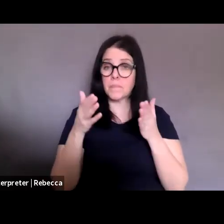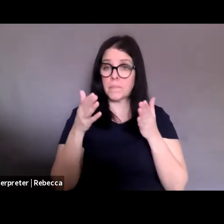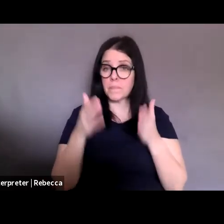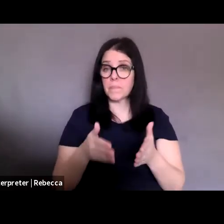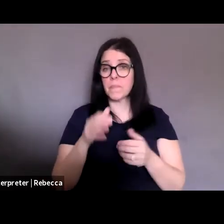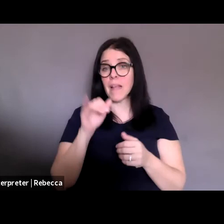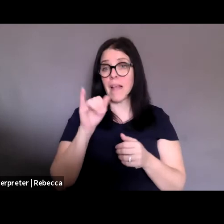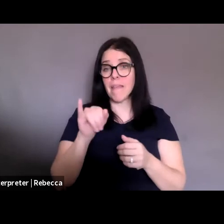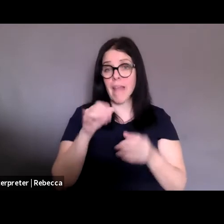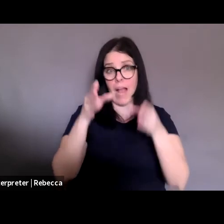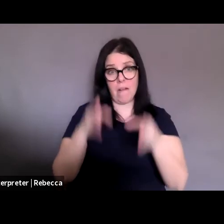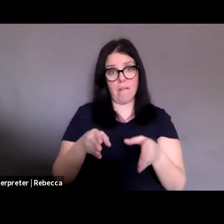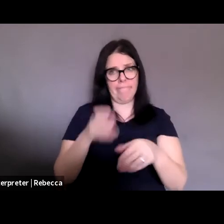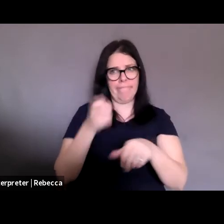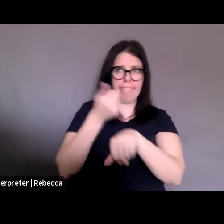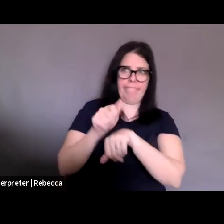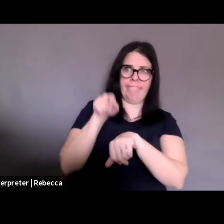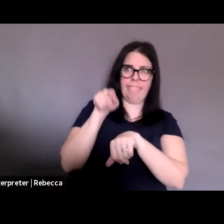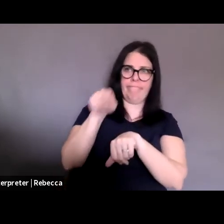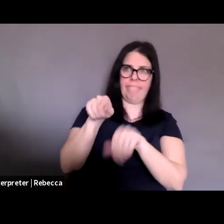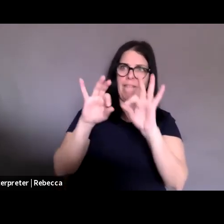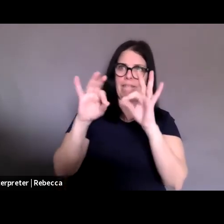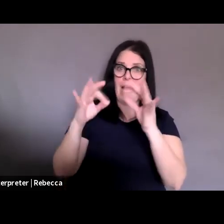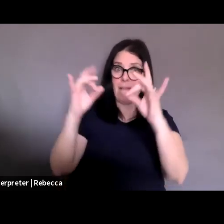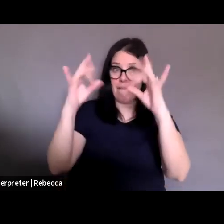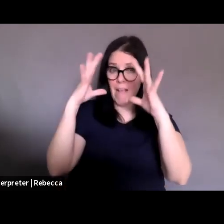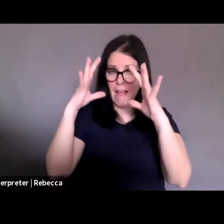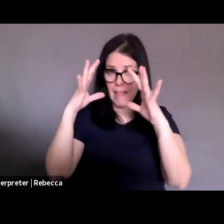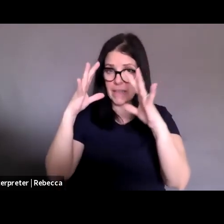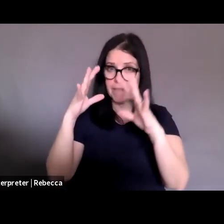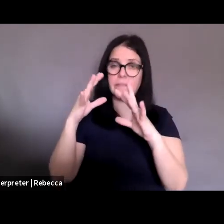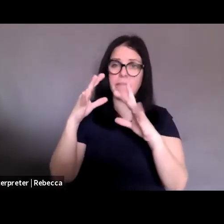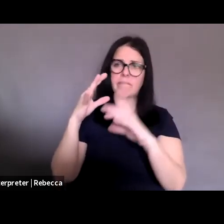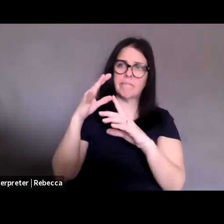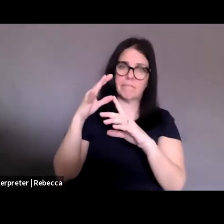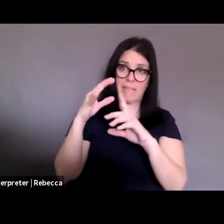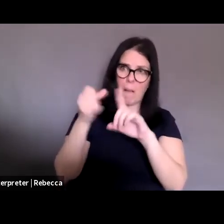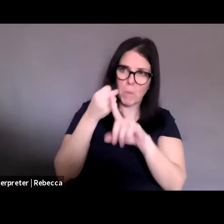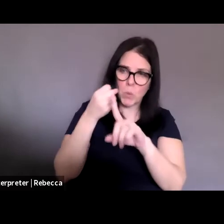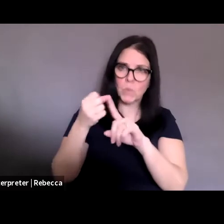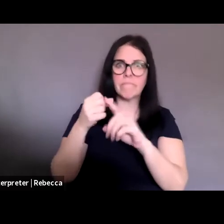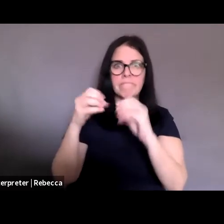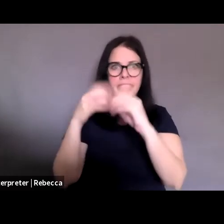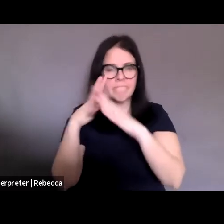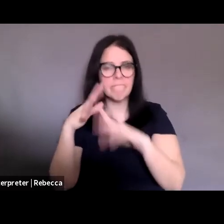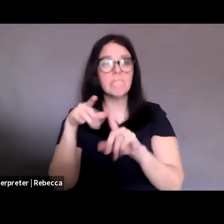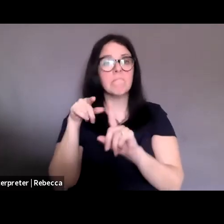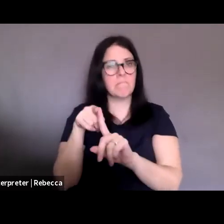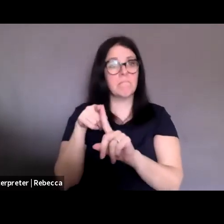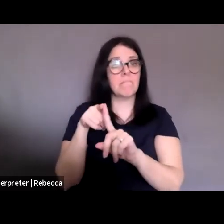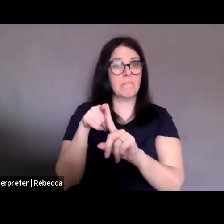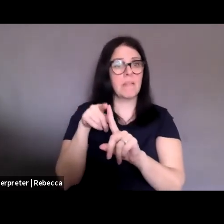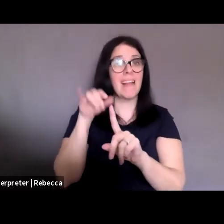violence was the parent alienation claimant in the vast majority of the cross-claim cases.